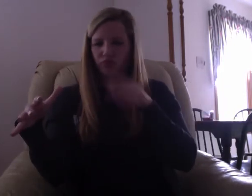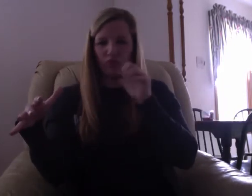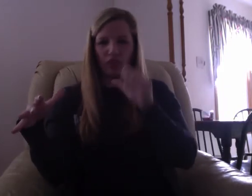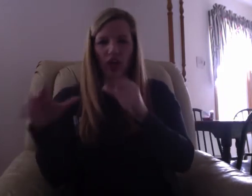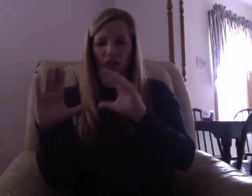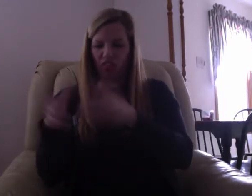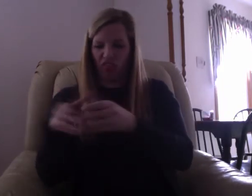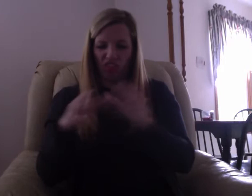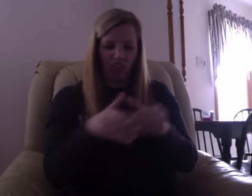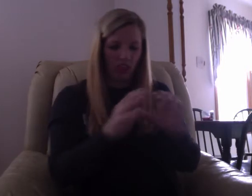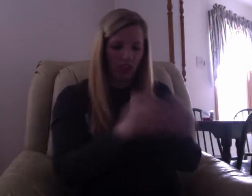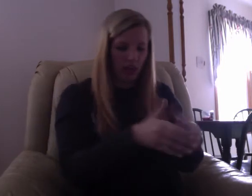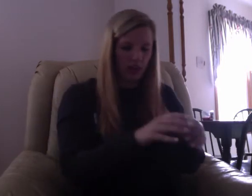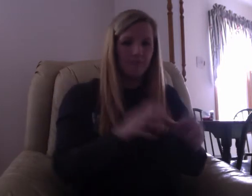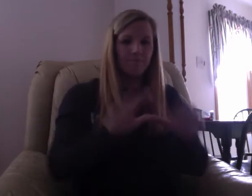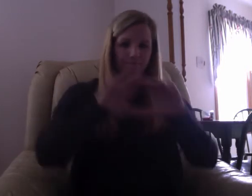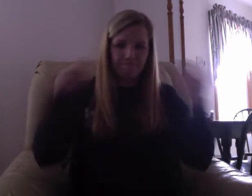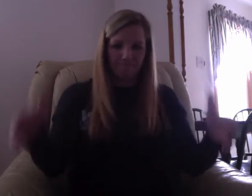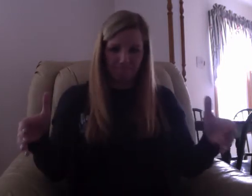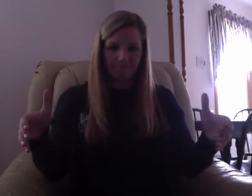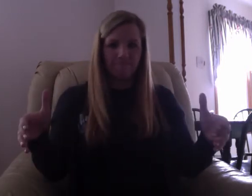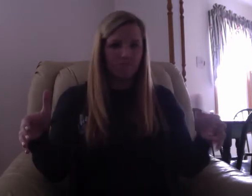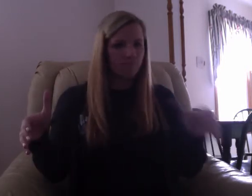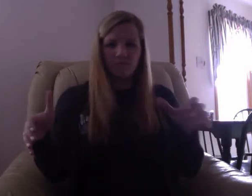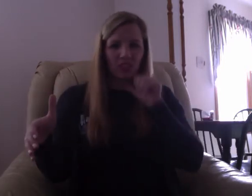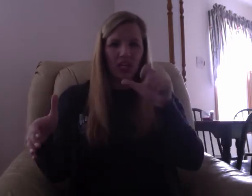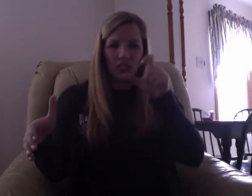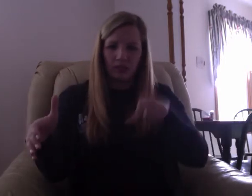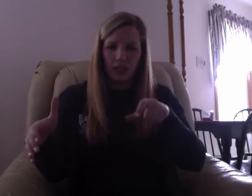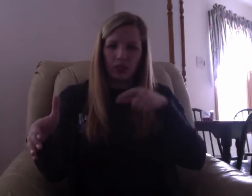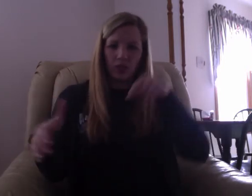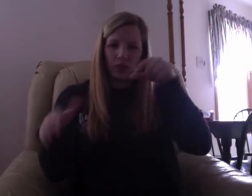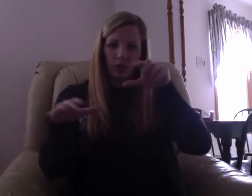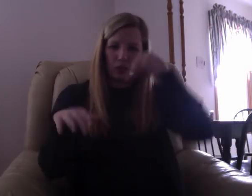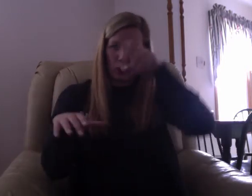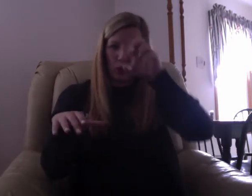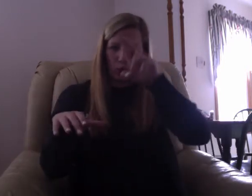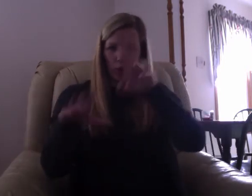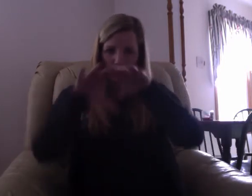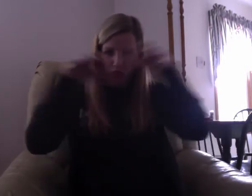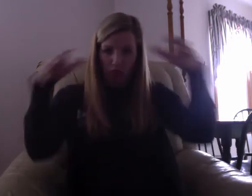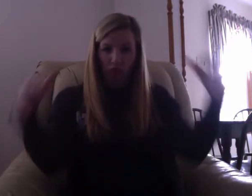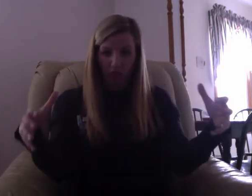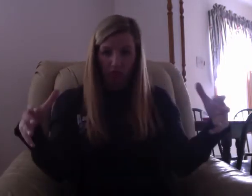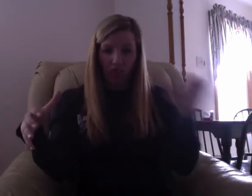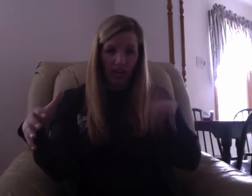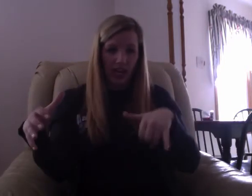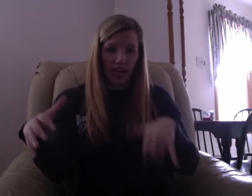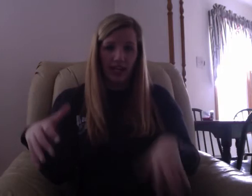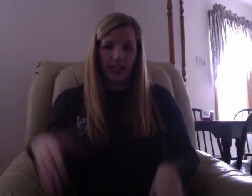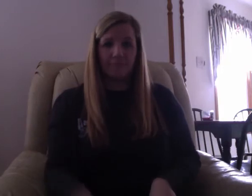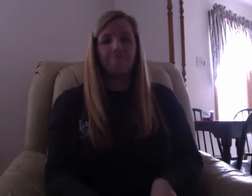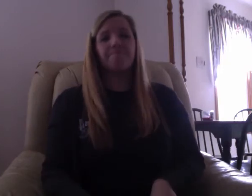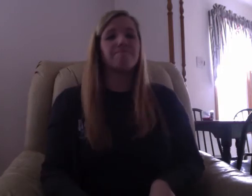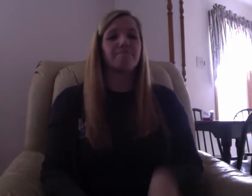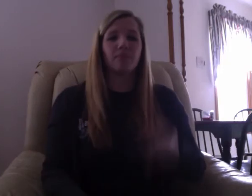that gay category. So queer is an all-encompassing term. Another letter that's starting to come up